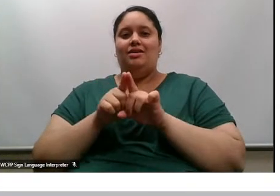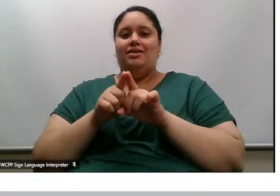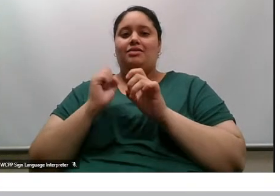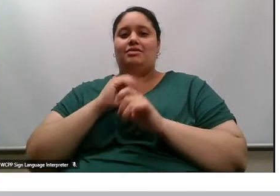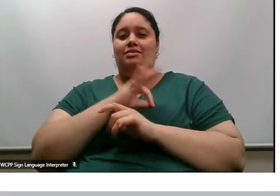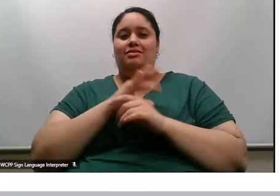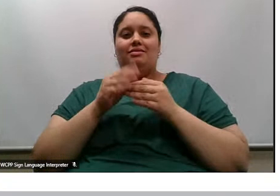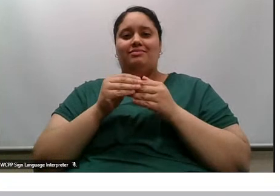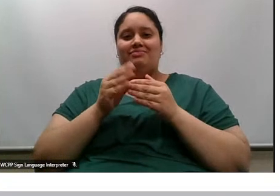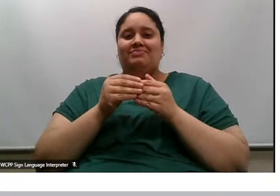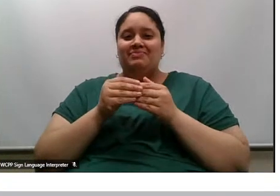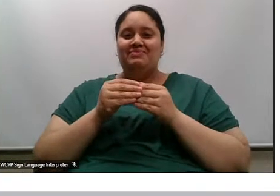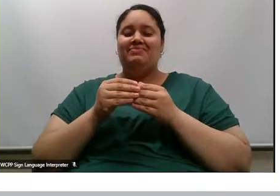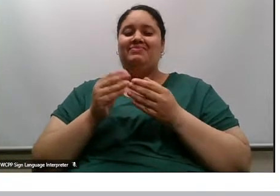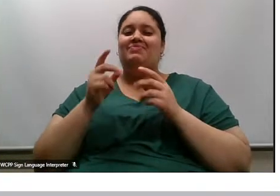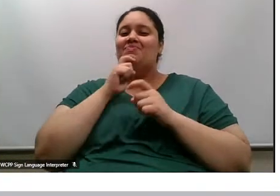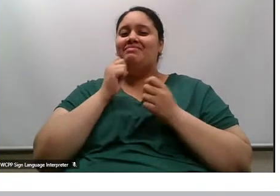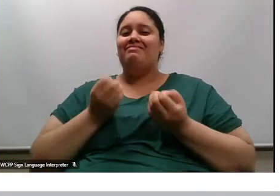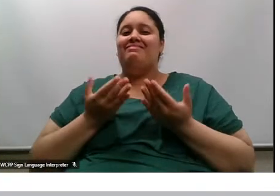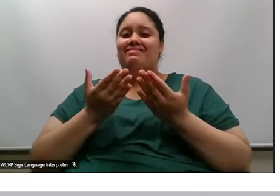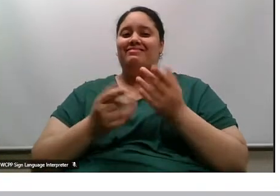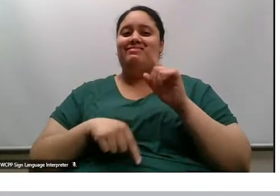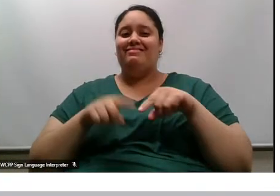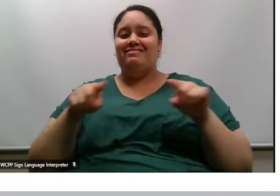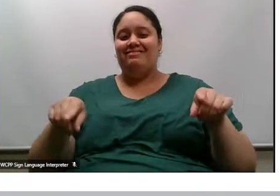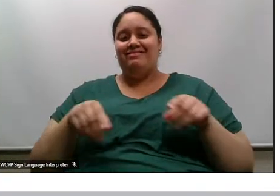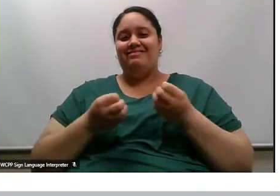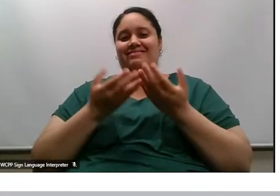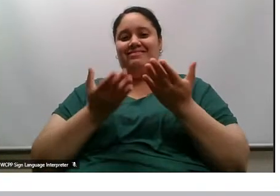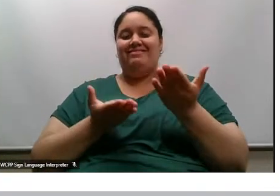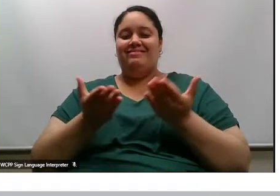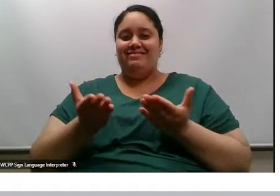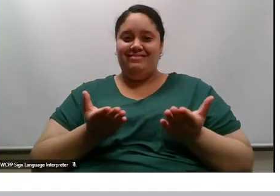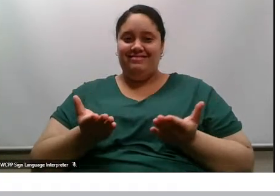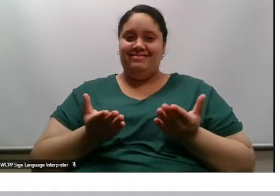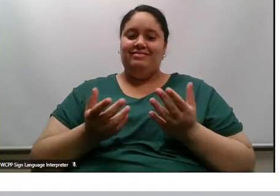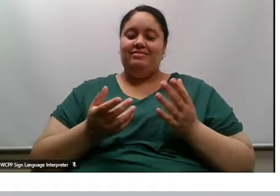members could be better utilized doing actual service delivery than